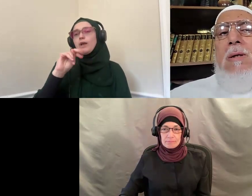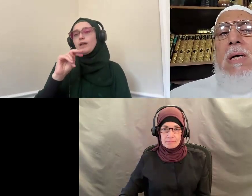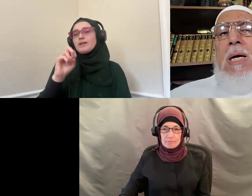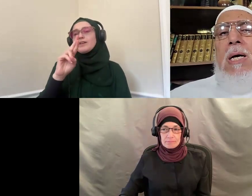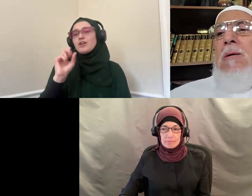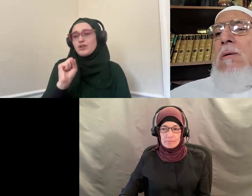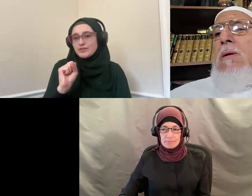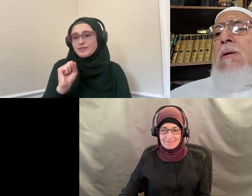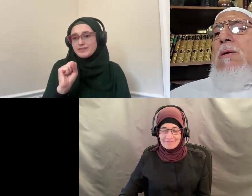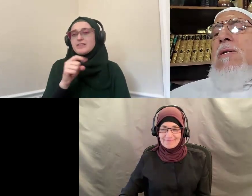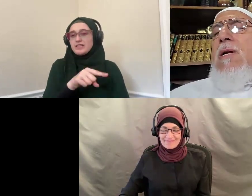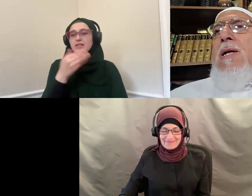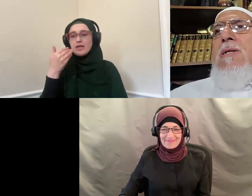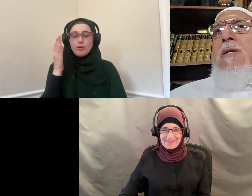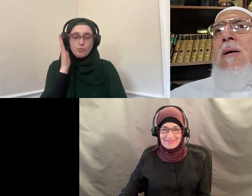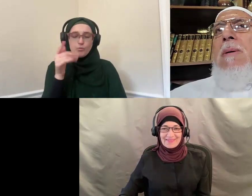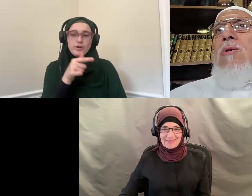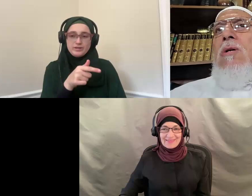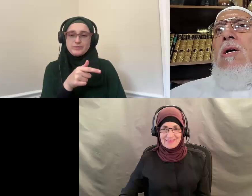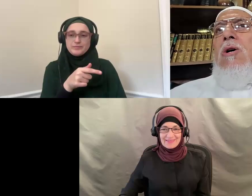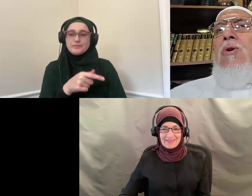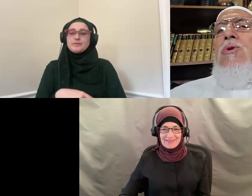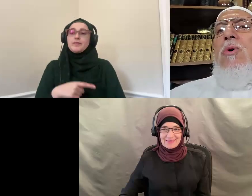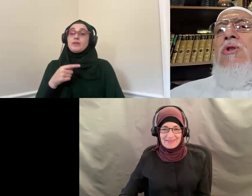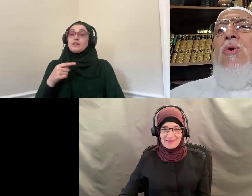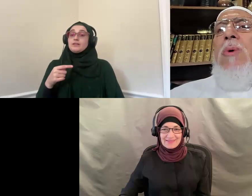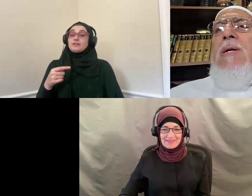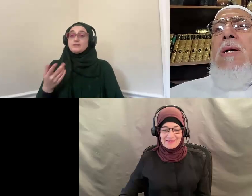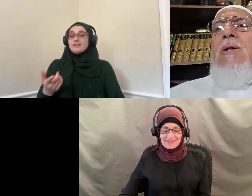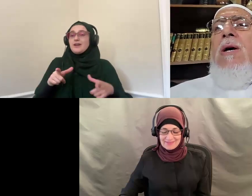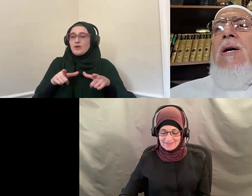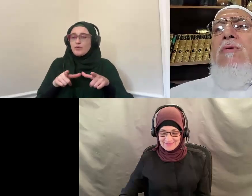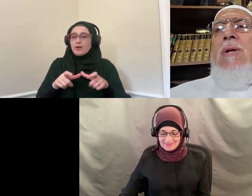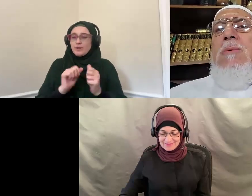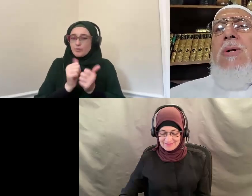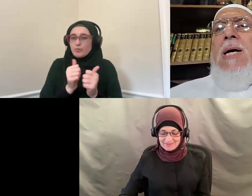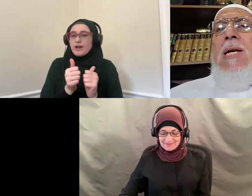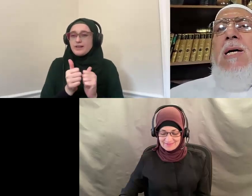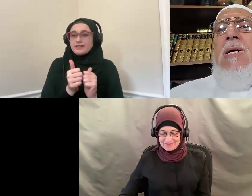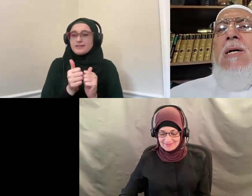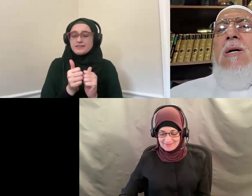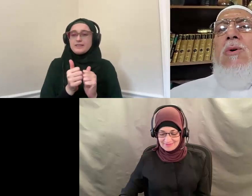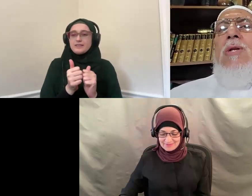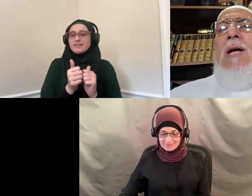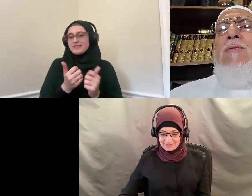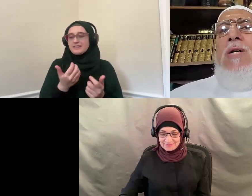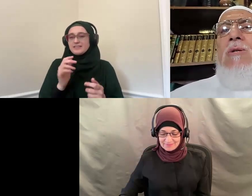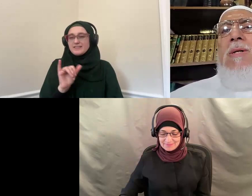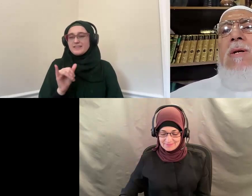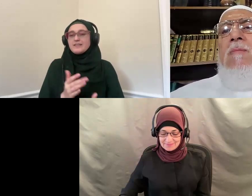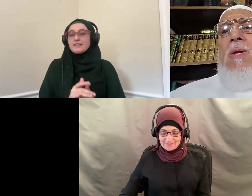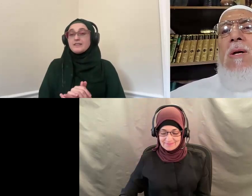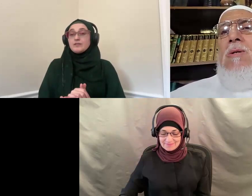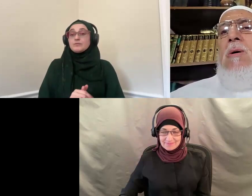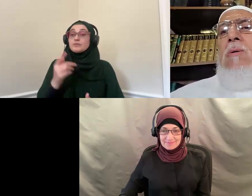race, and this race is about who's going to win in the eyes of Allah subhanahu wa ta'ala on the Day of